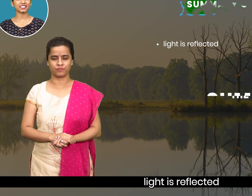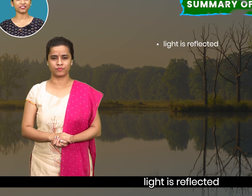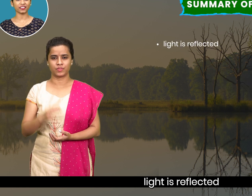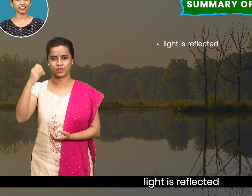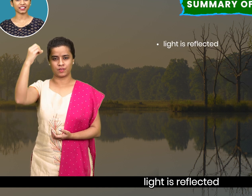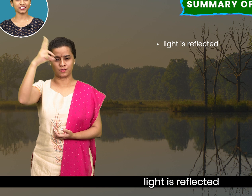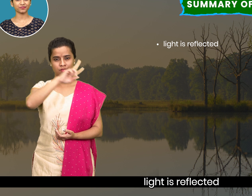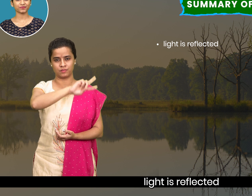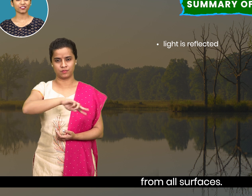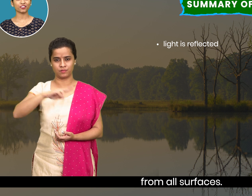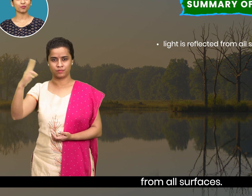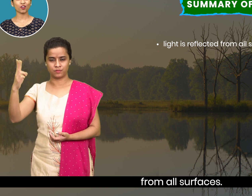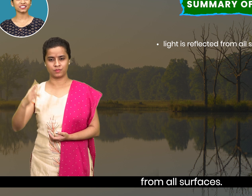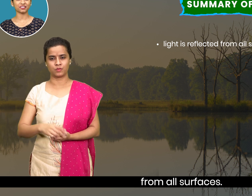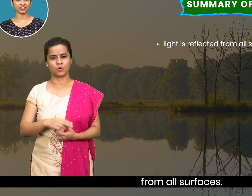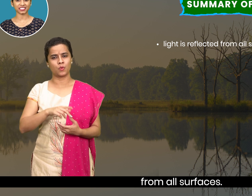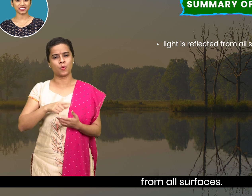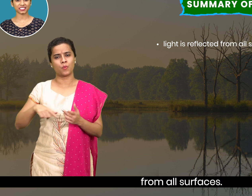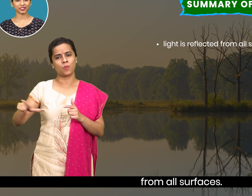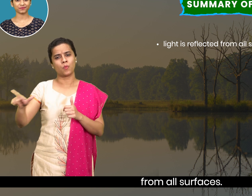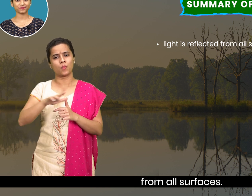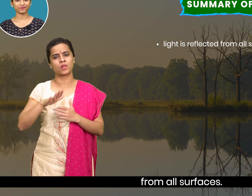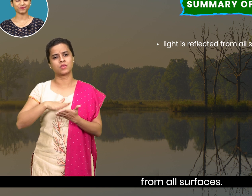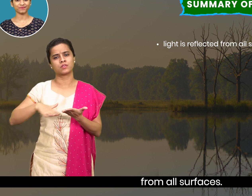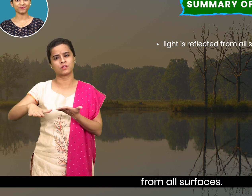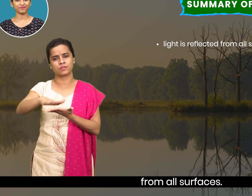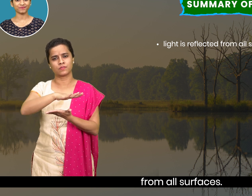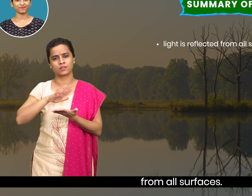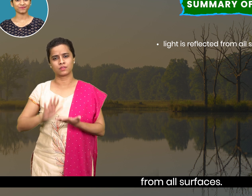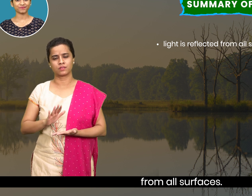Light is reflected from all surfaces.